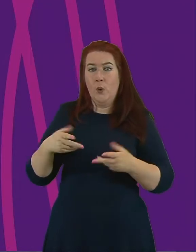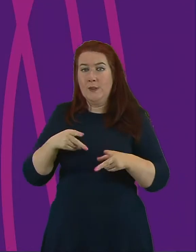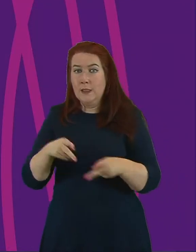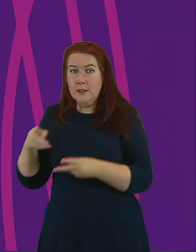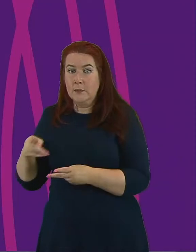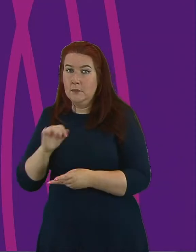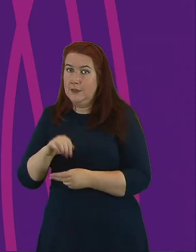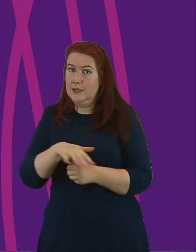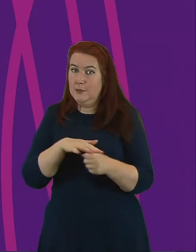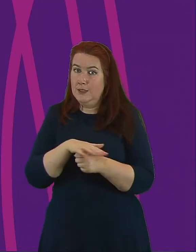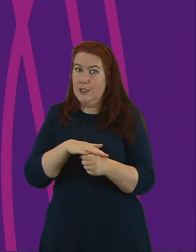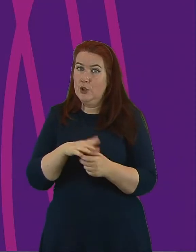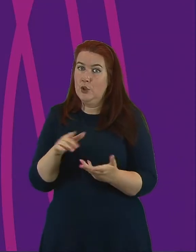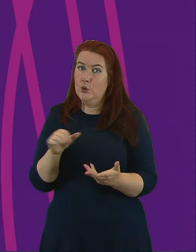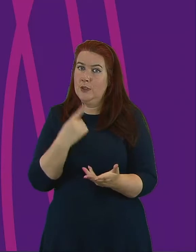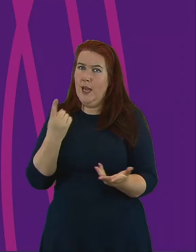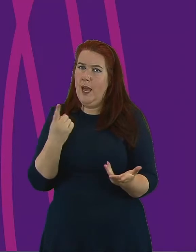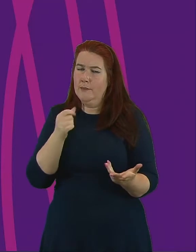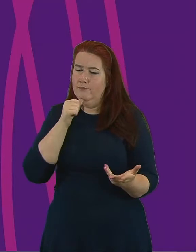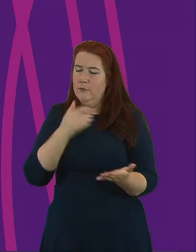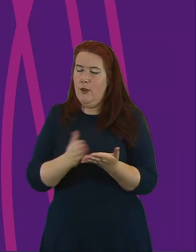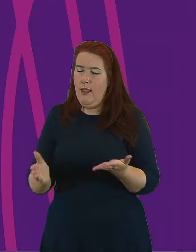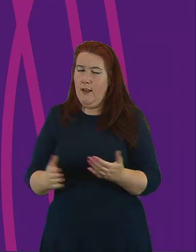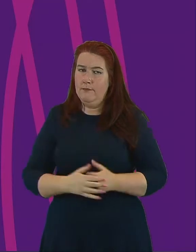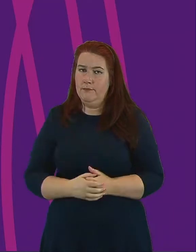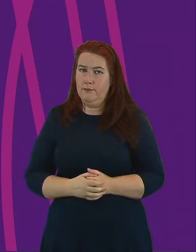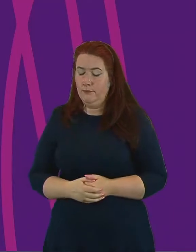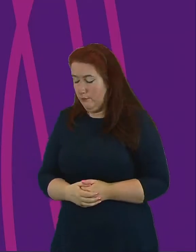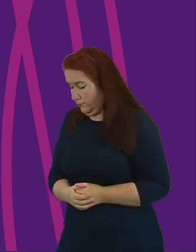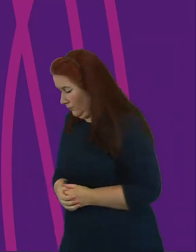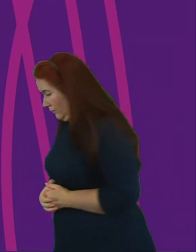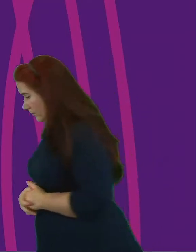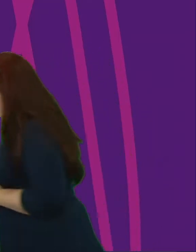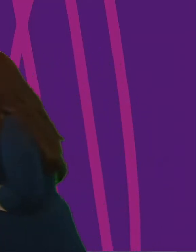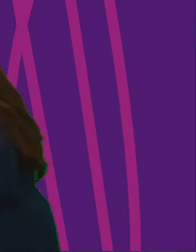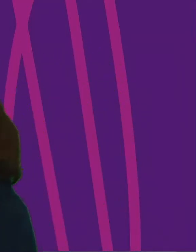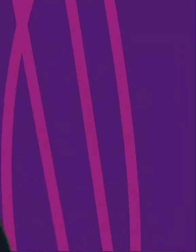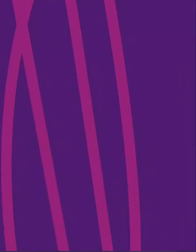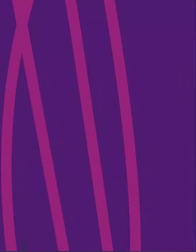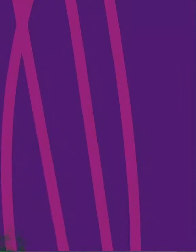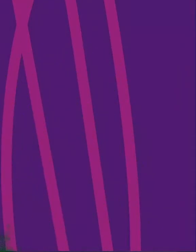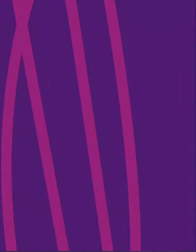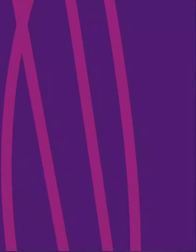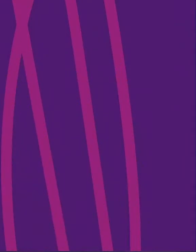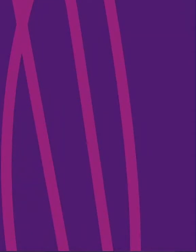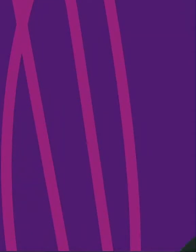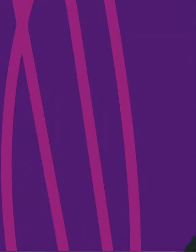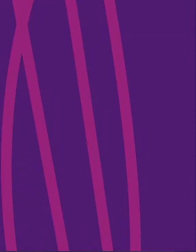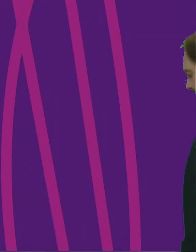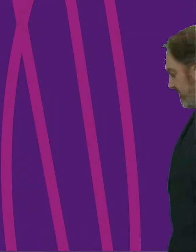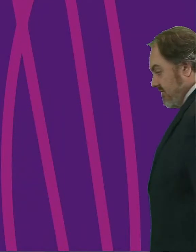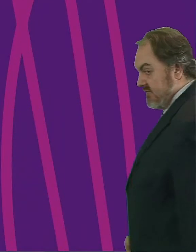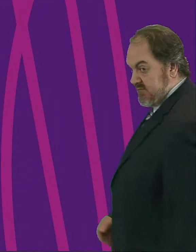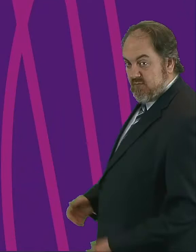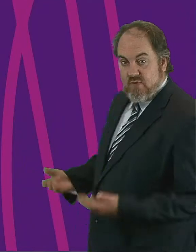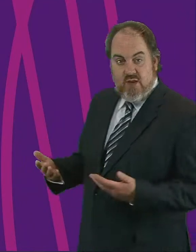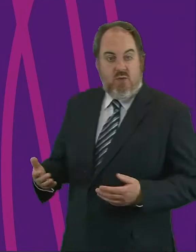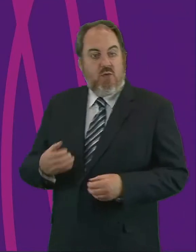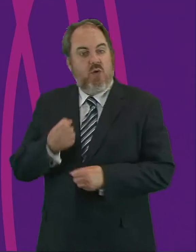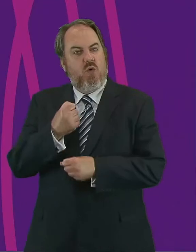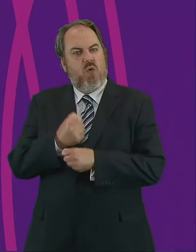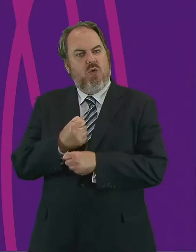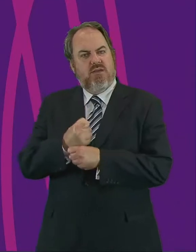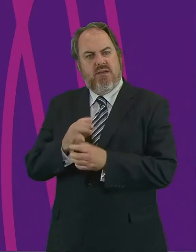is, shall we say, incoherent. Gordon MacDonald, followed by Claudia Beamish. Thanks, Presiding Officer. Scotland